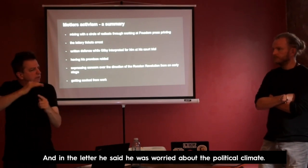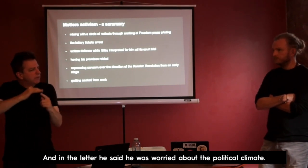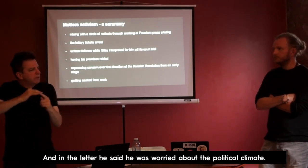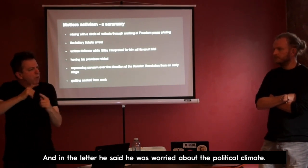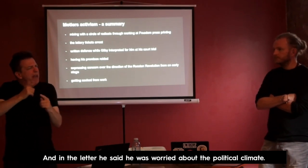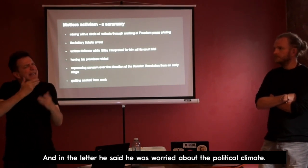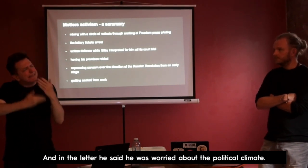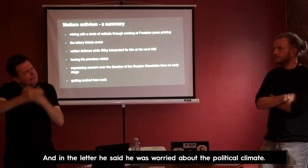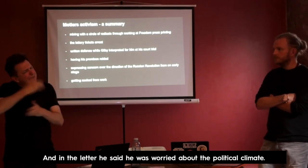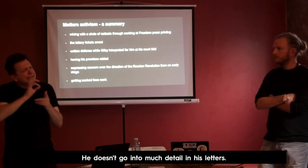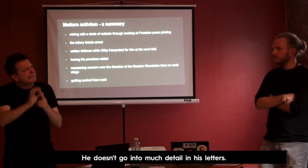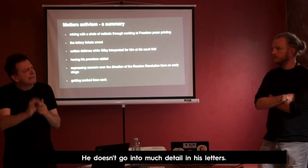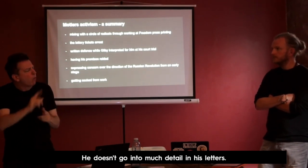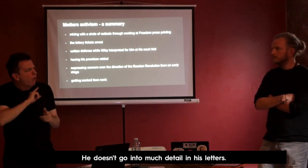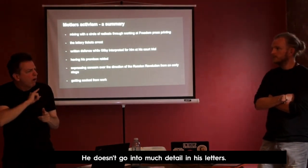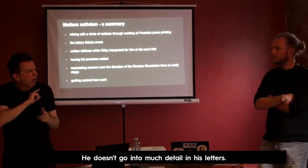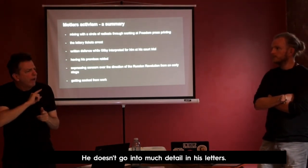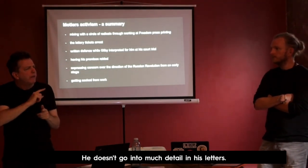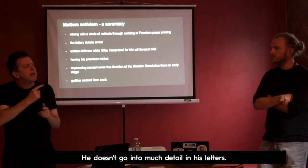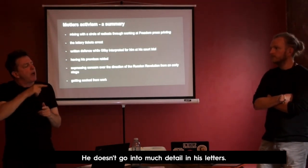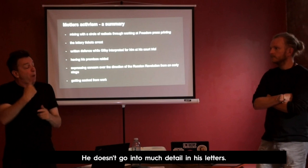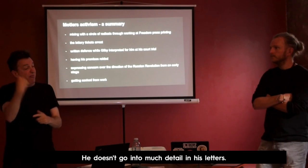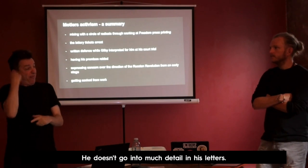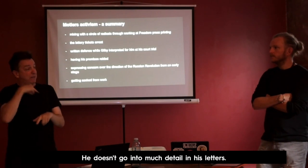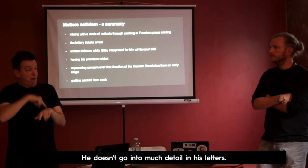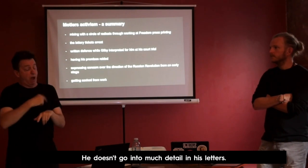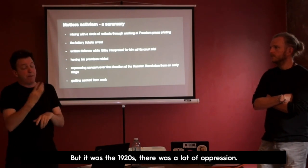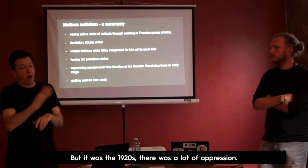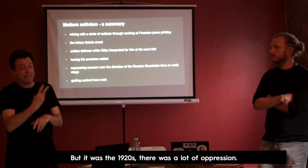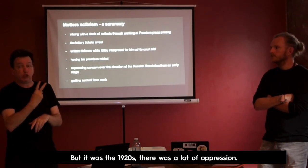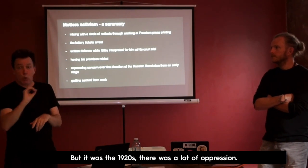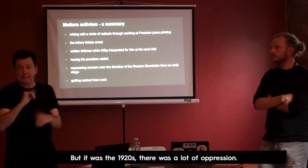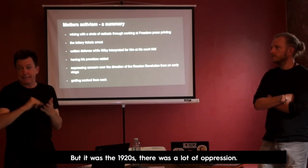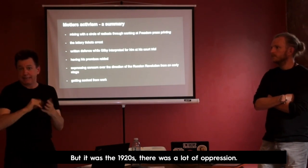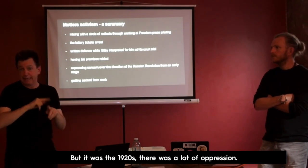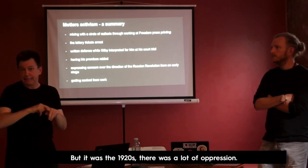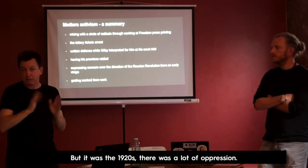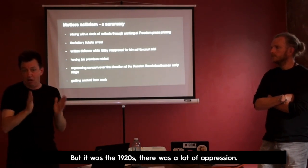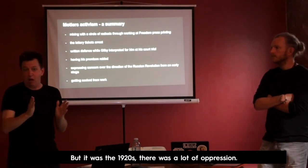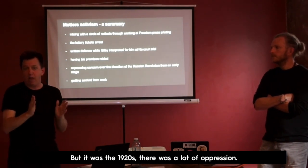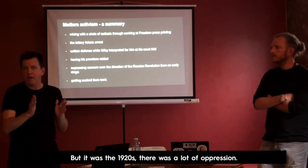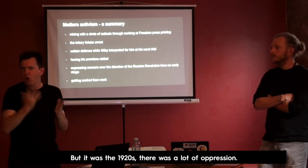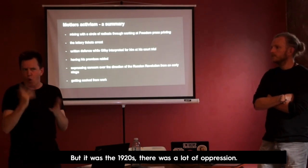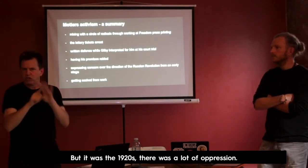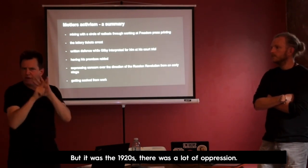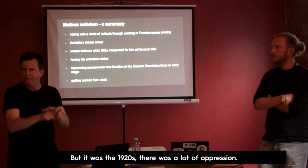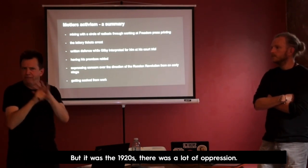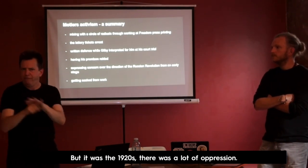political climate, but he doesn't really go into much detail in his letters. But at that time, it was the 1920s,